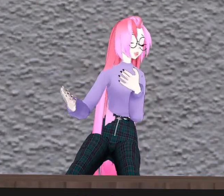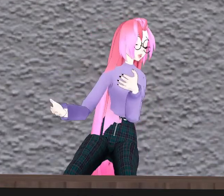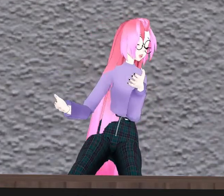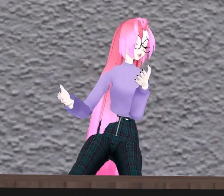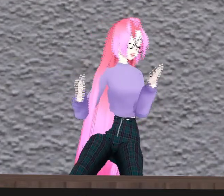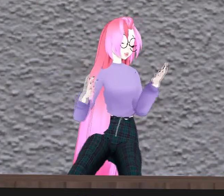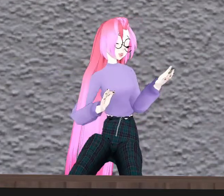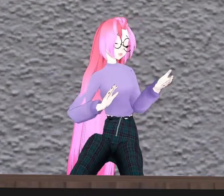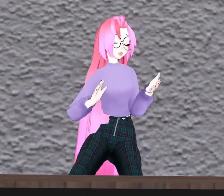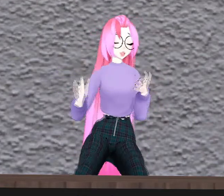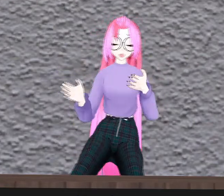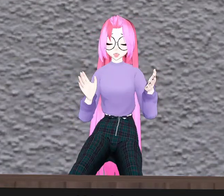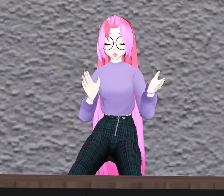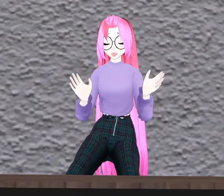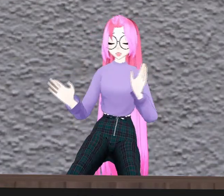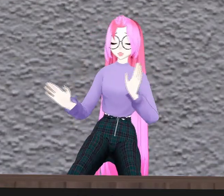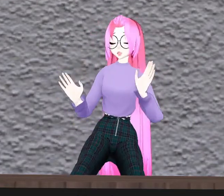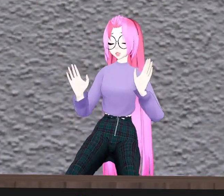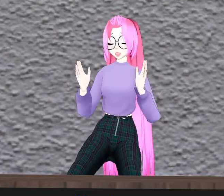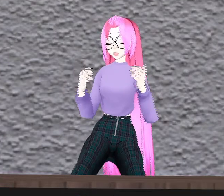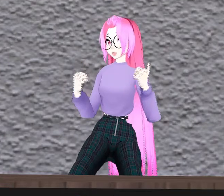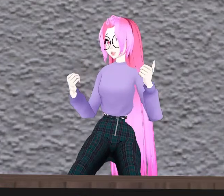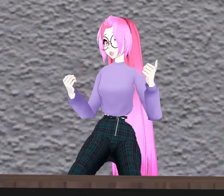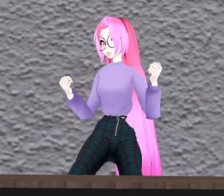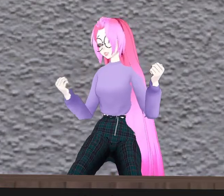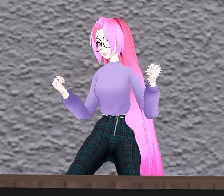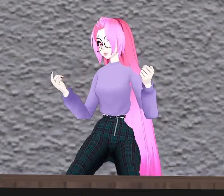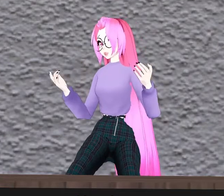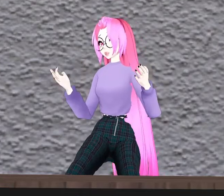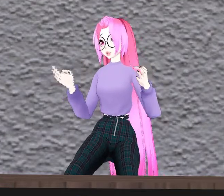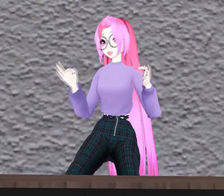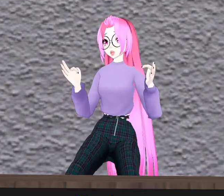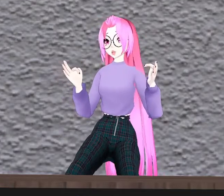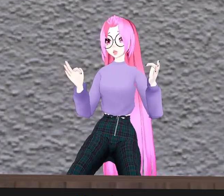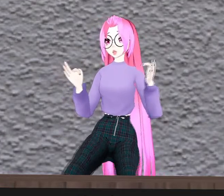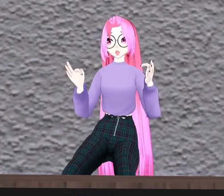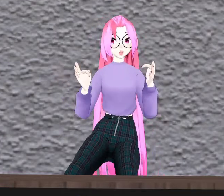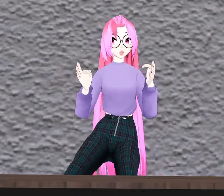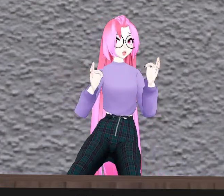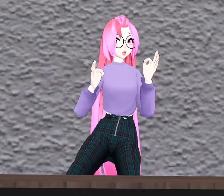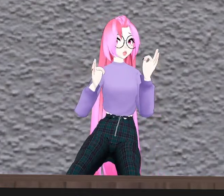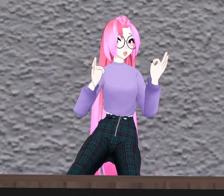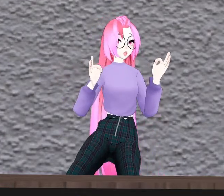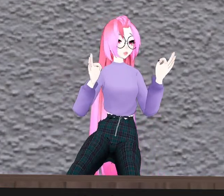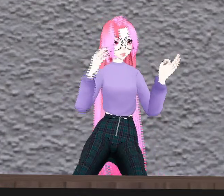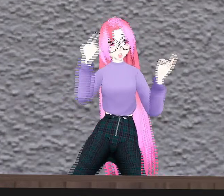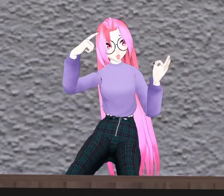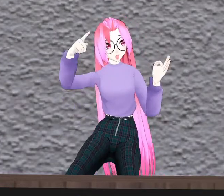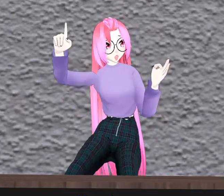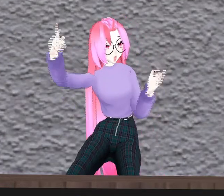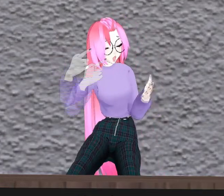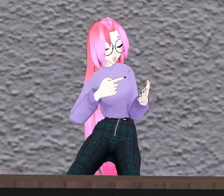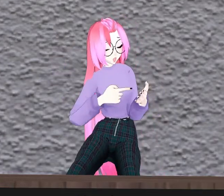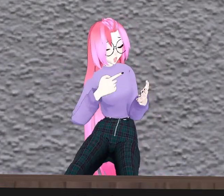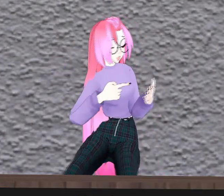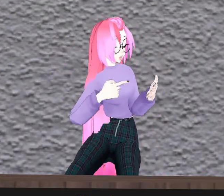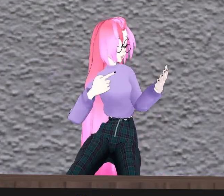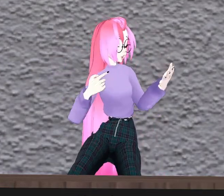wanted to learn? Oh, Jenny, I really wanted to learn this. Anything at all? Or your topic you want to discuss? Anything?